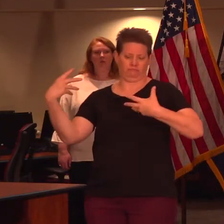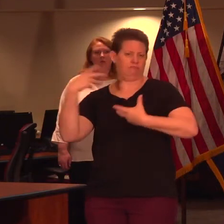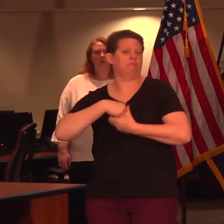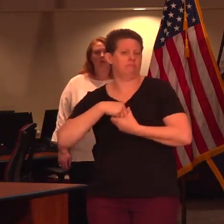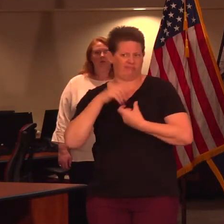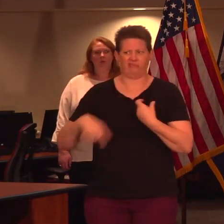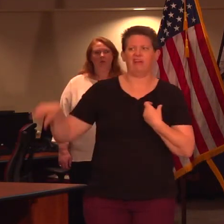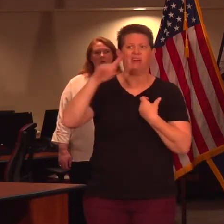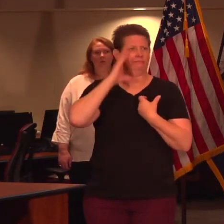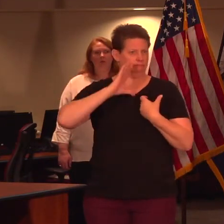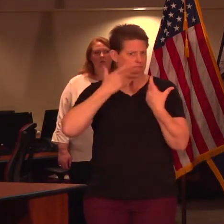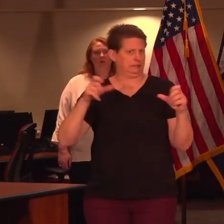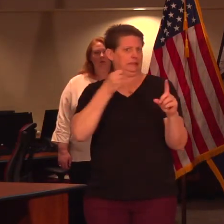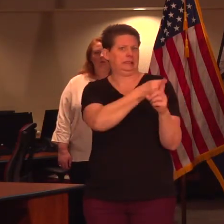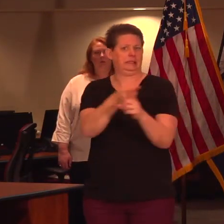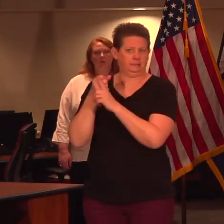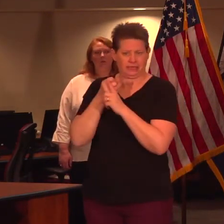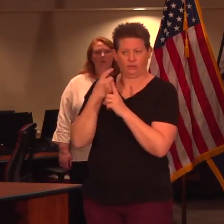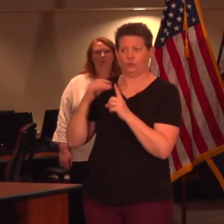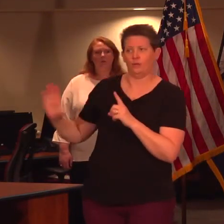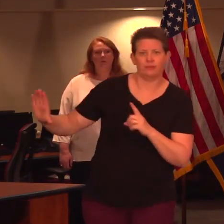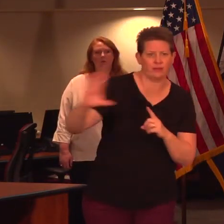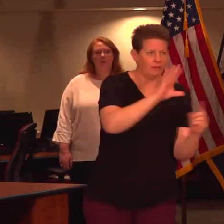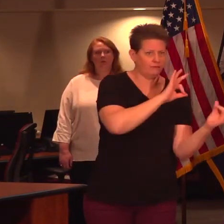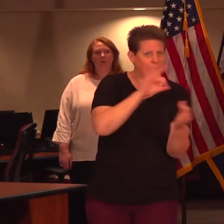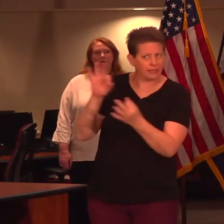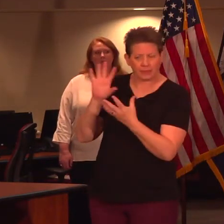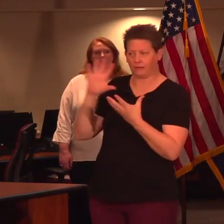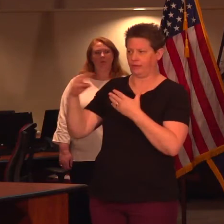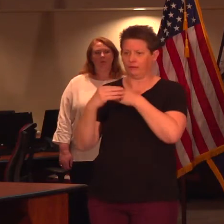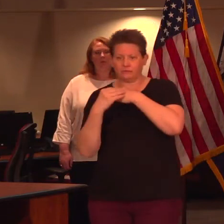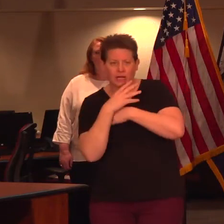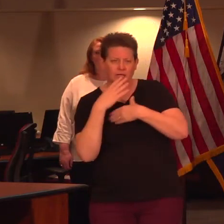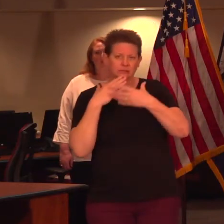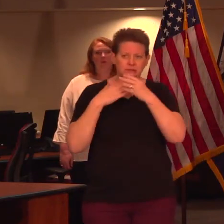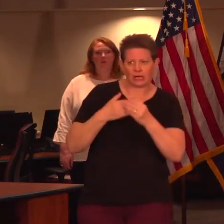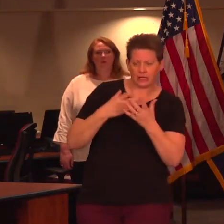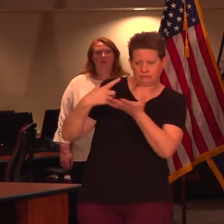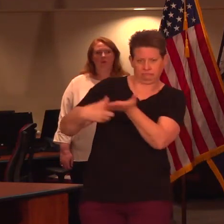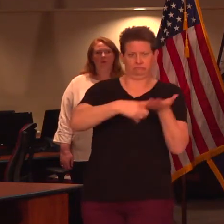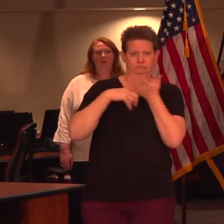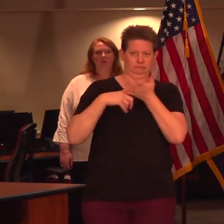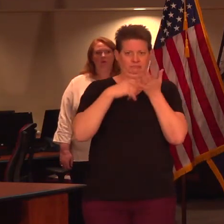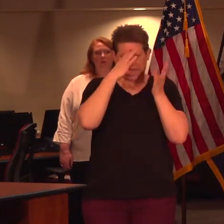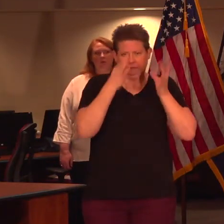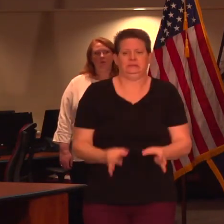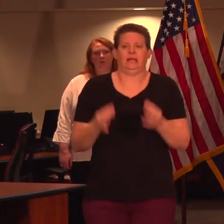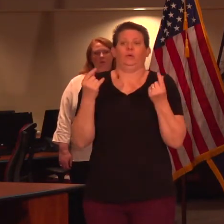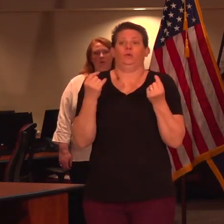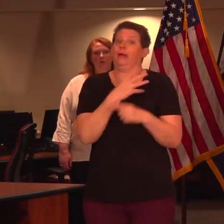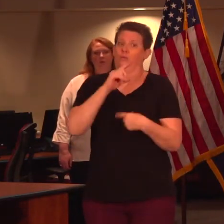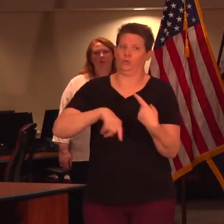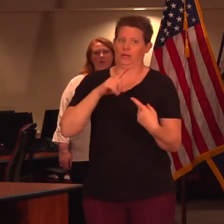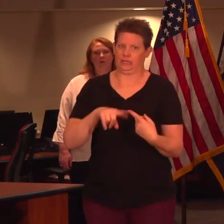heavily impacted. We want to get their advice and guidance as a group and decide what steps we should take and when to take